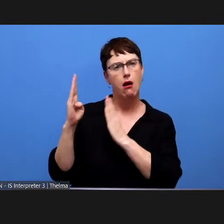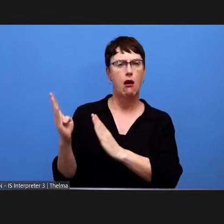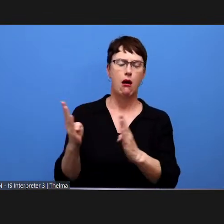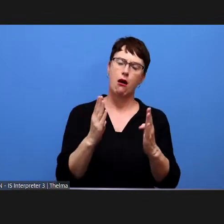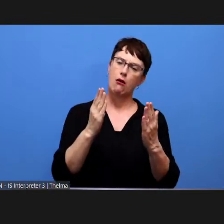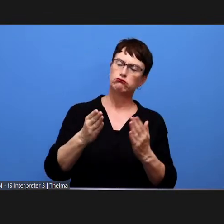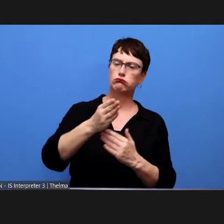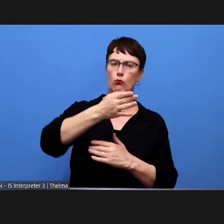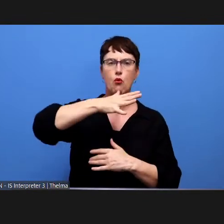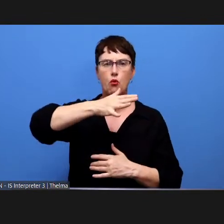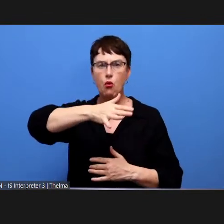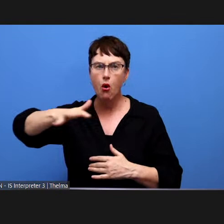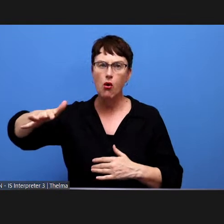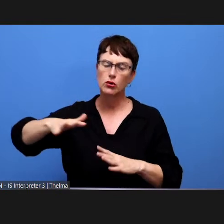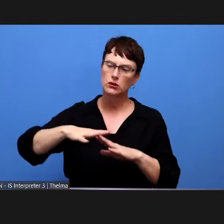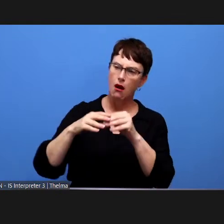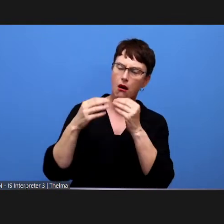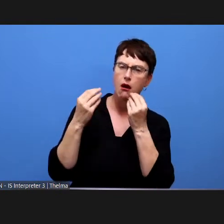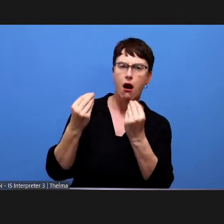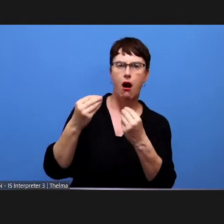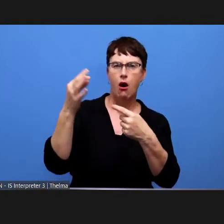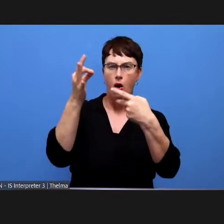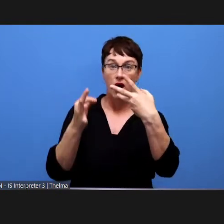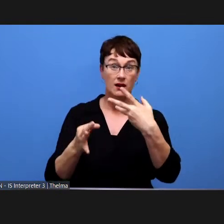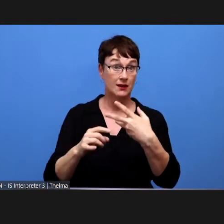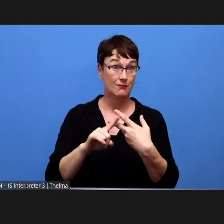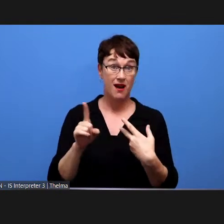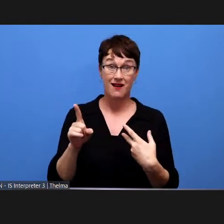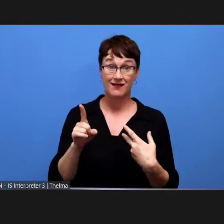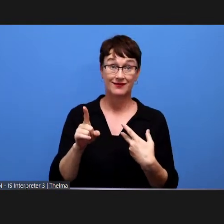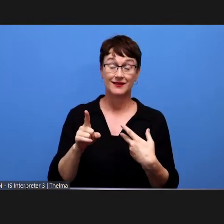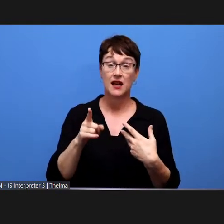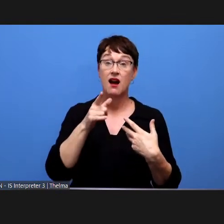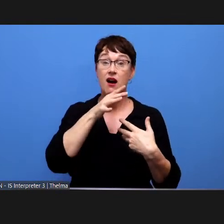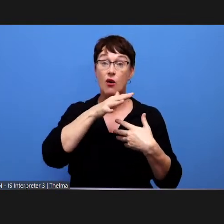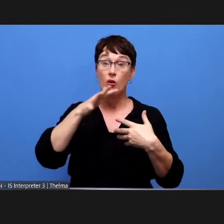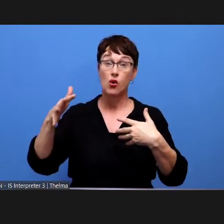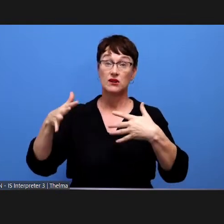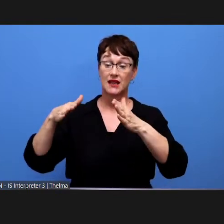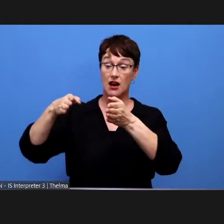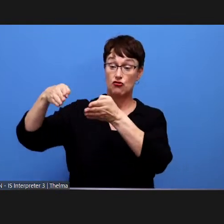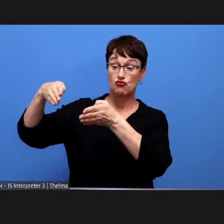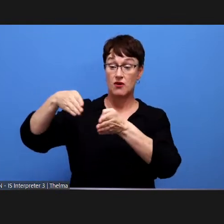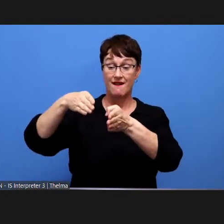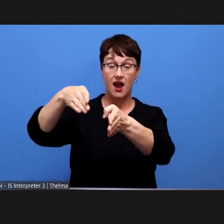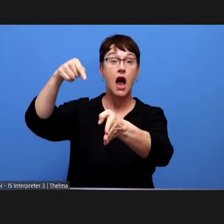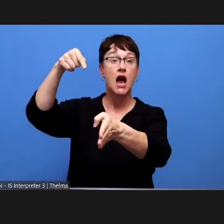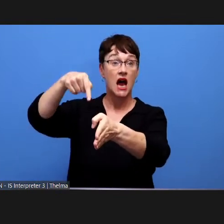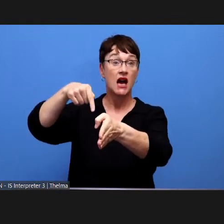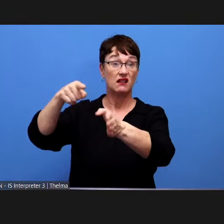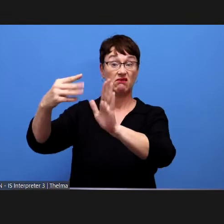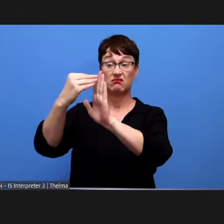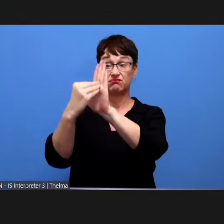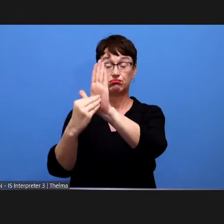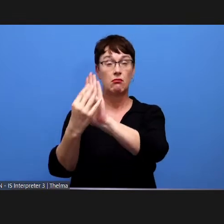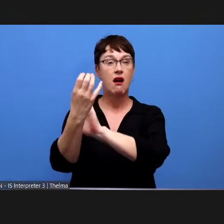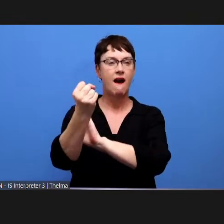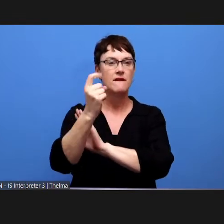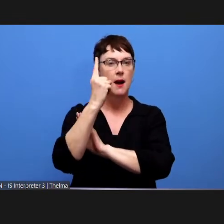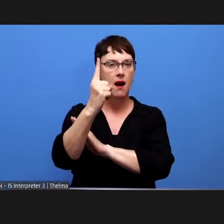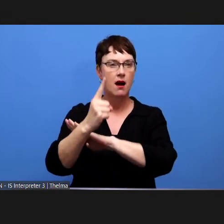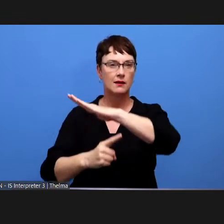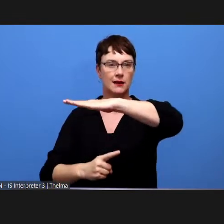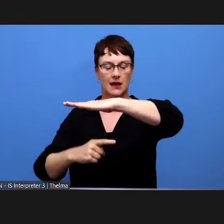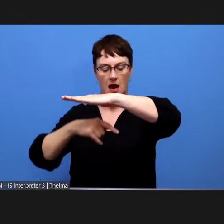Africa is using groundwater for its resources. Mainstreaming of climate and disaster risk reduction and